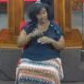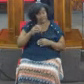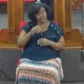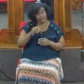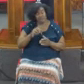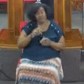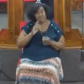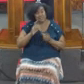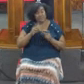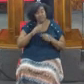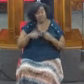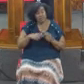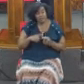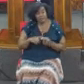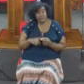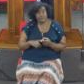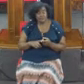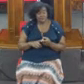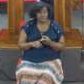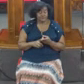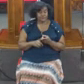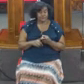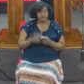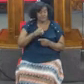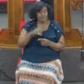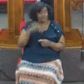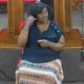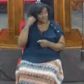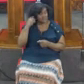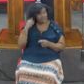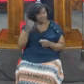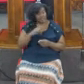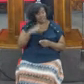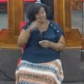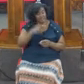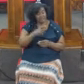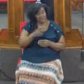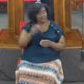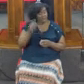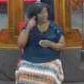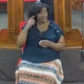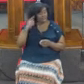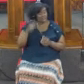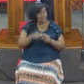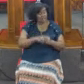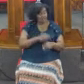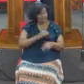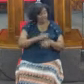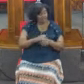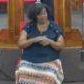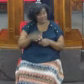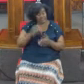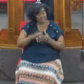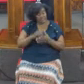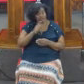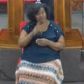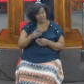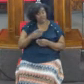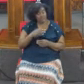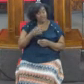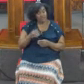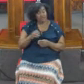about the pulpits in the Bahamas. Pay attention. Just listen. I guarantee if you listen long enough, you'll say, boy, that's the truth. The pulpits have